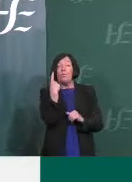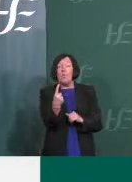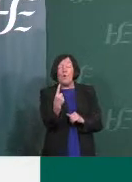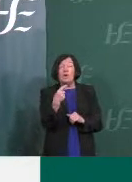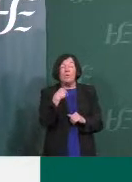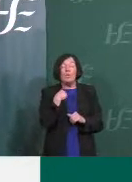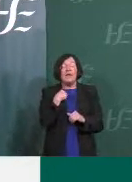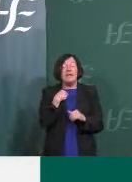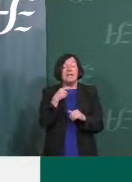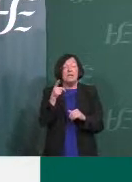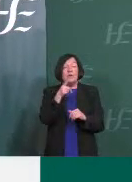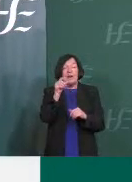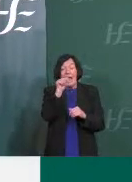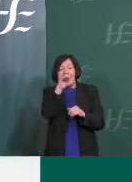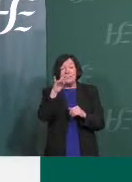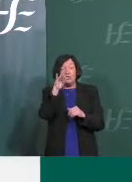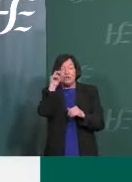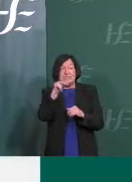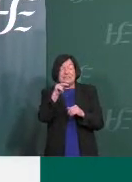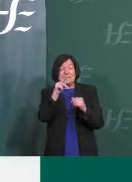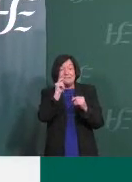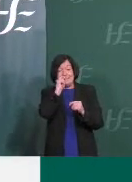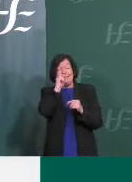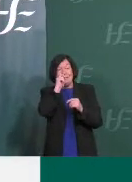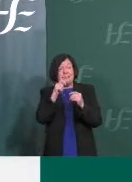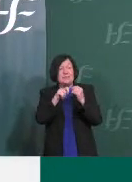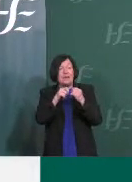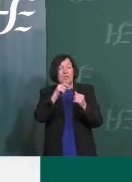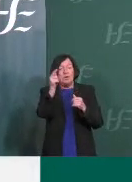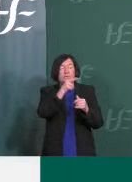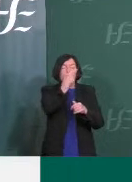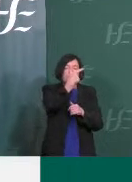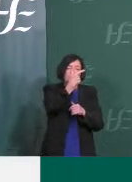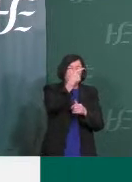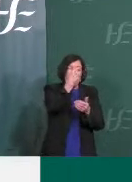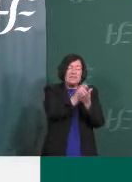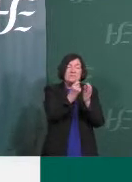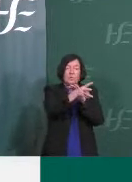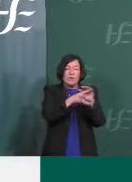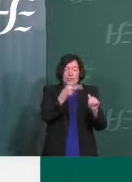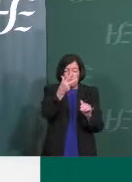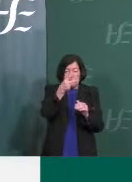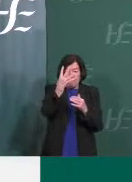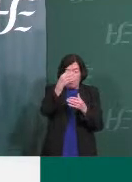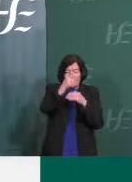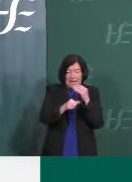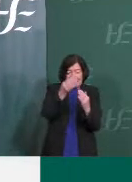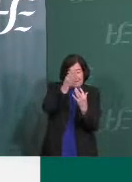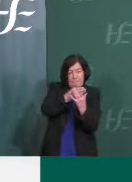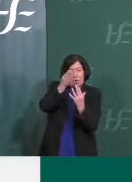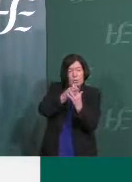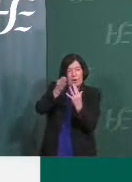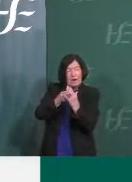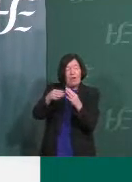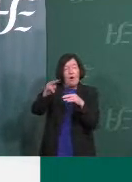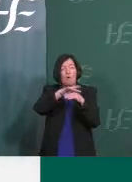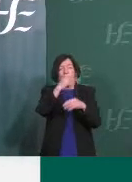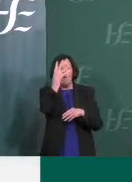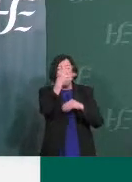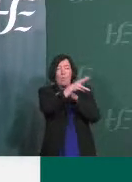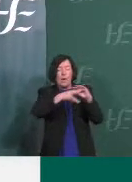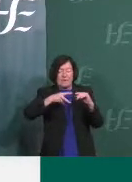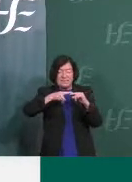We are doing antigen testing. People are asked to do twice a week, 3 to 4 days apart, over a 4-week cycle.